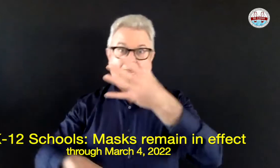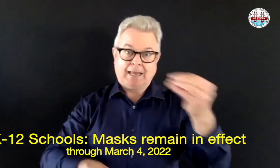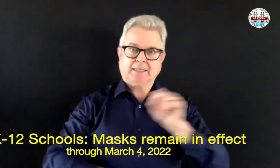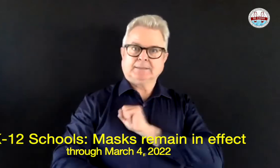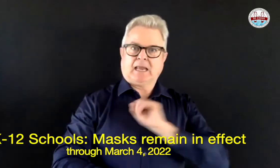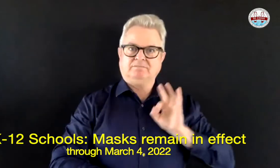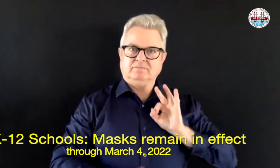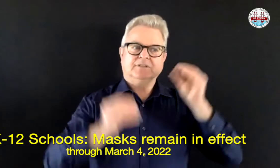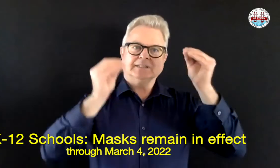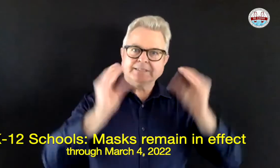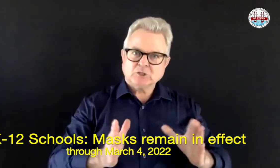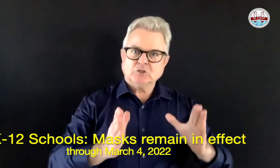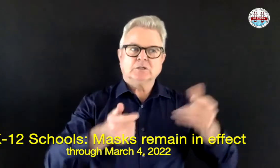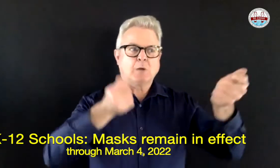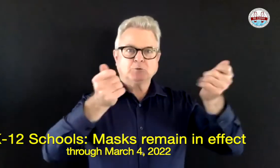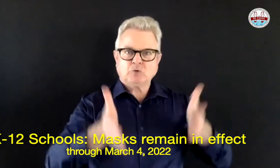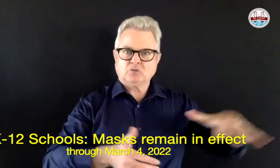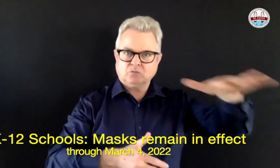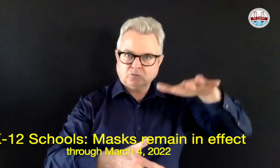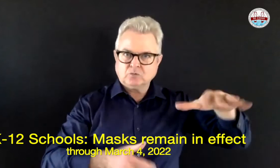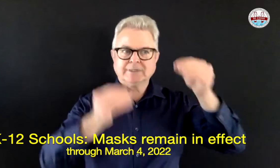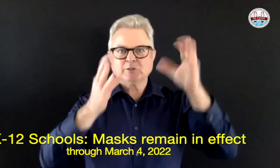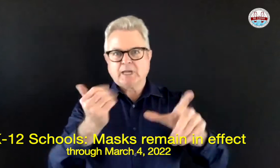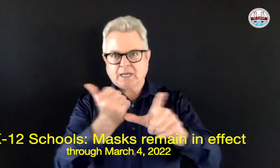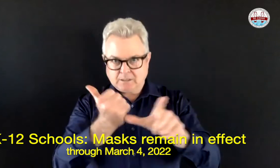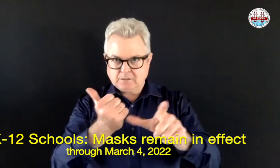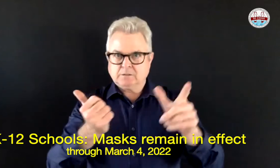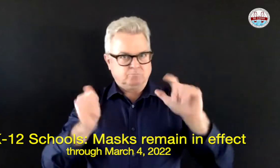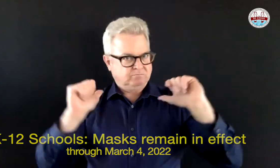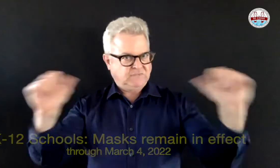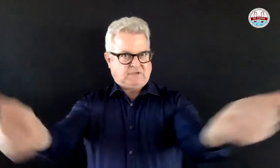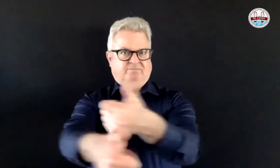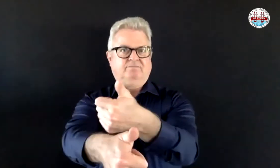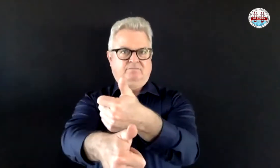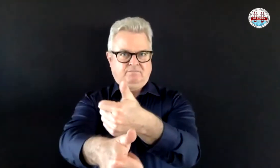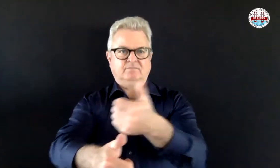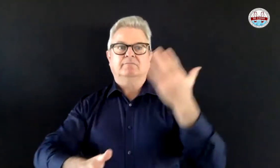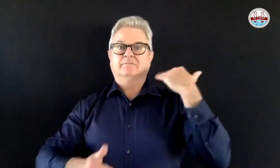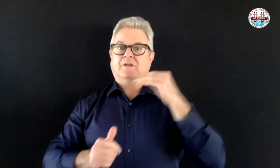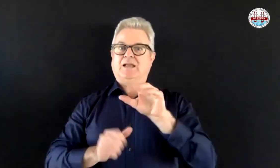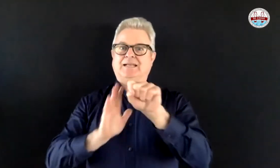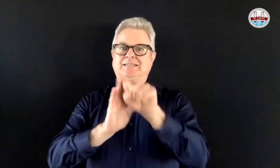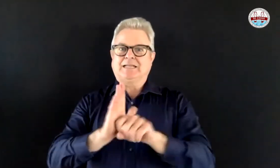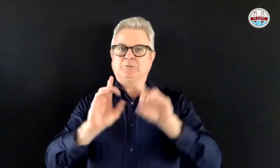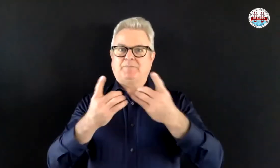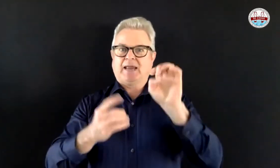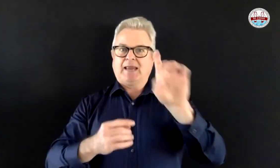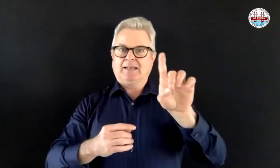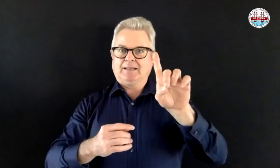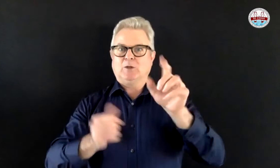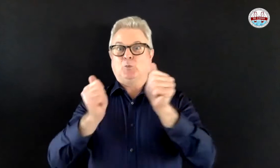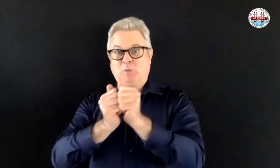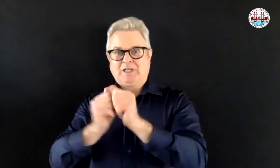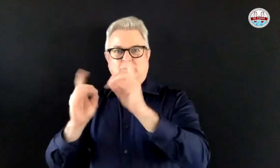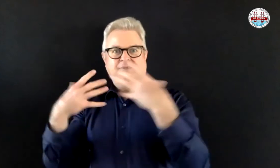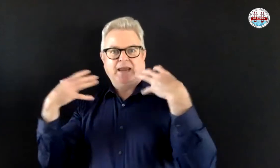systems were using masks and staff and so forth, and administrators. Okay, so that will be left up to the